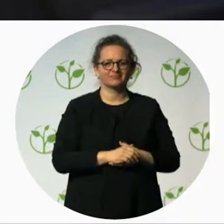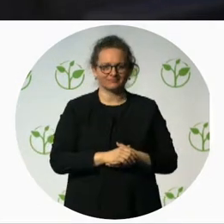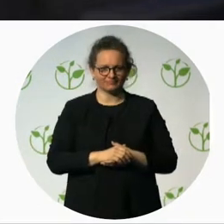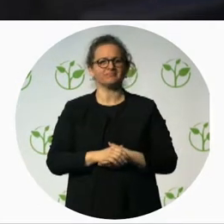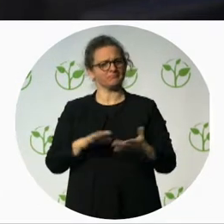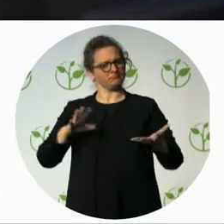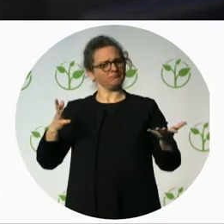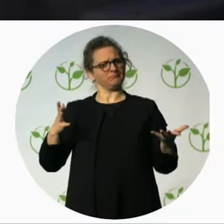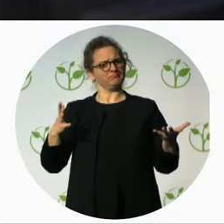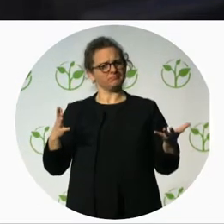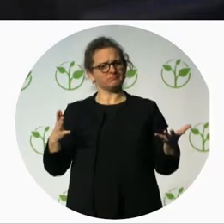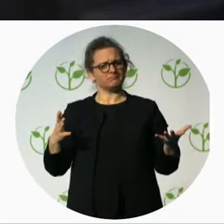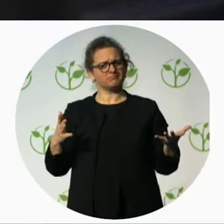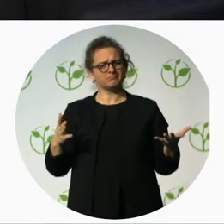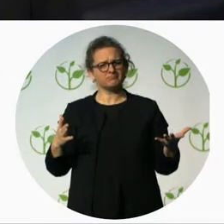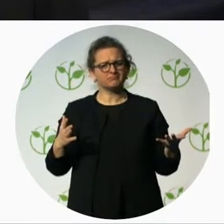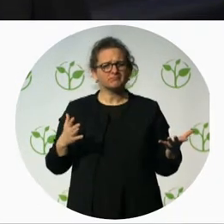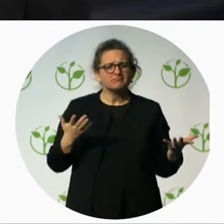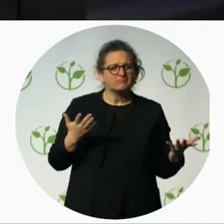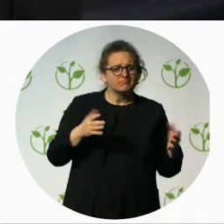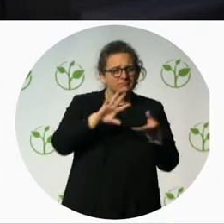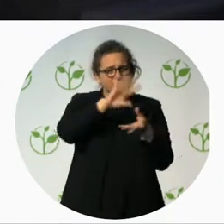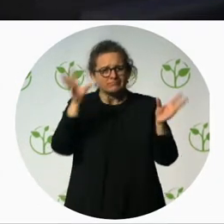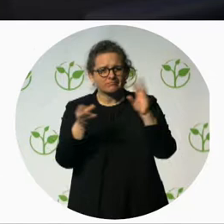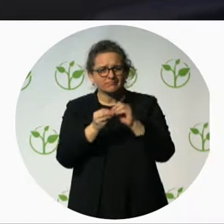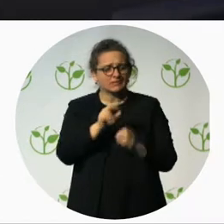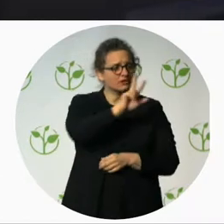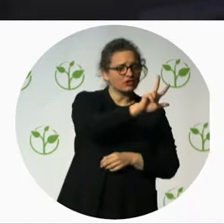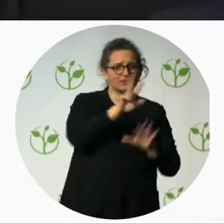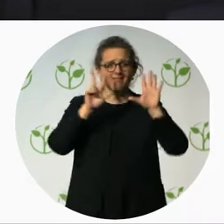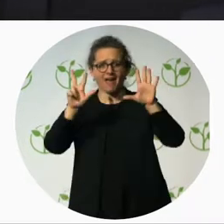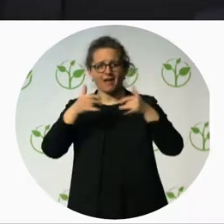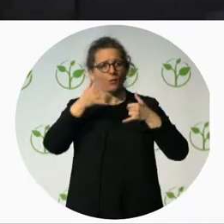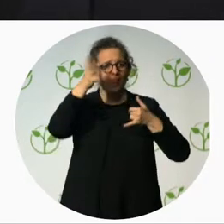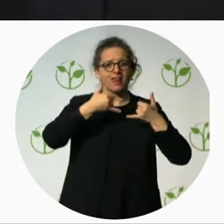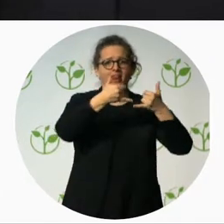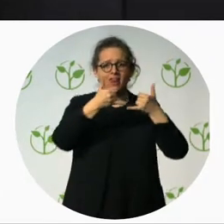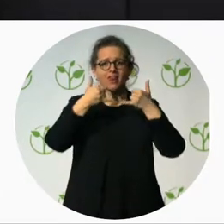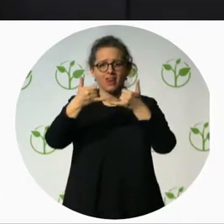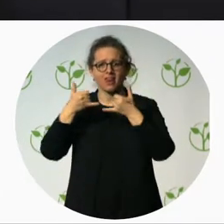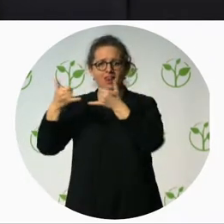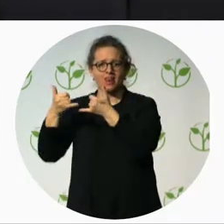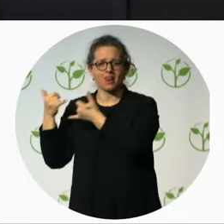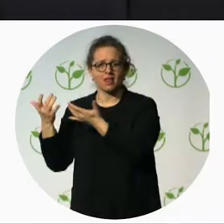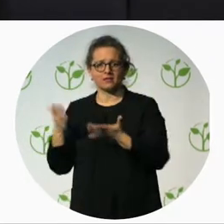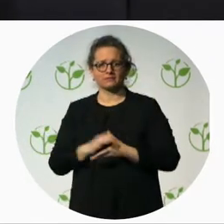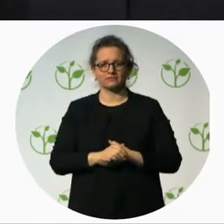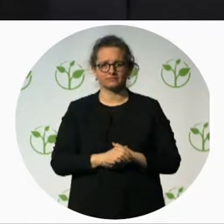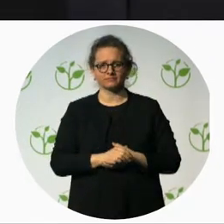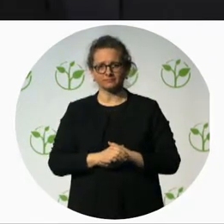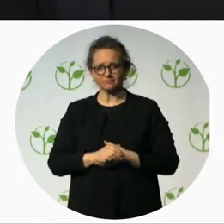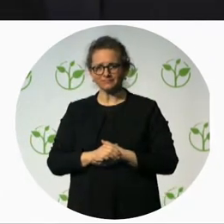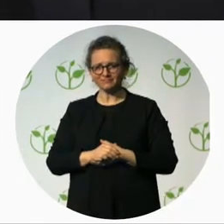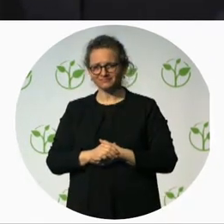anchor. There are five groups, that means there are five anchors, and each anchor has already been in touch via